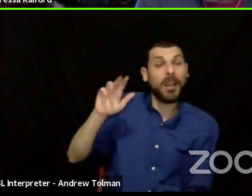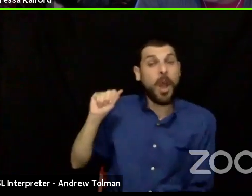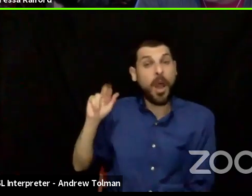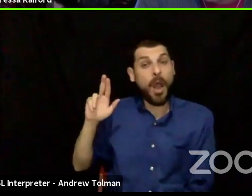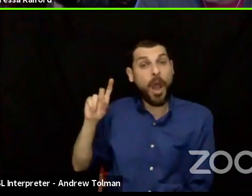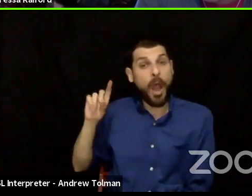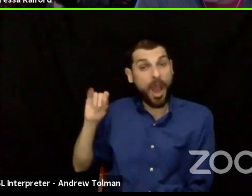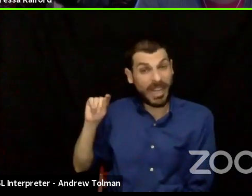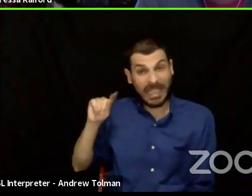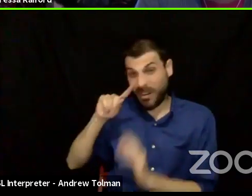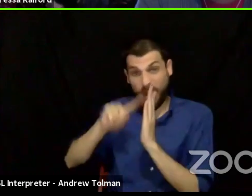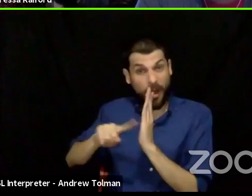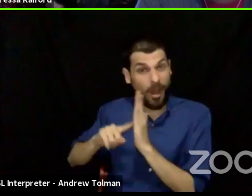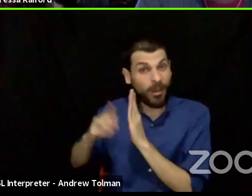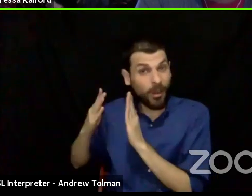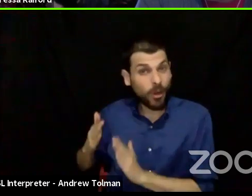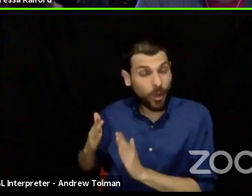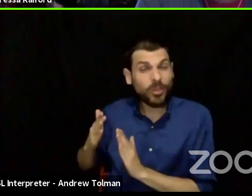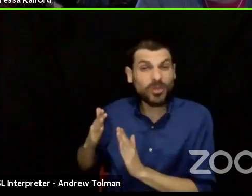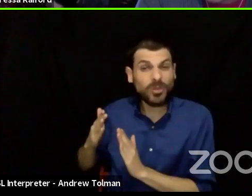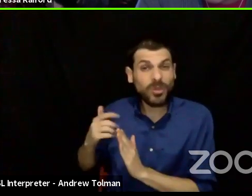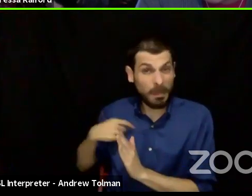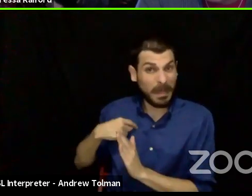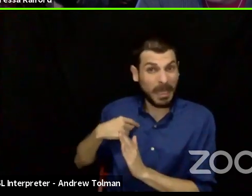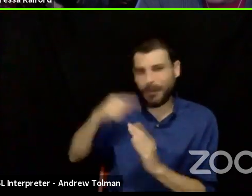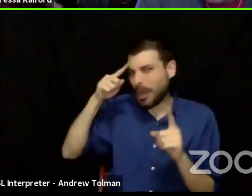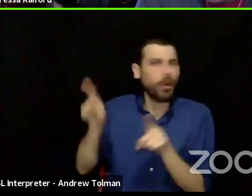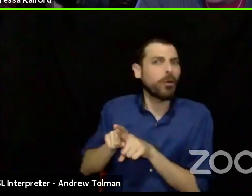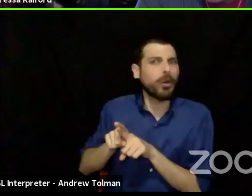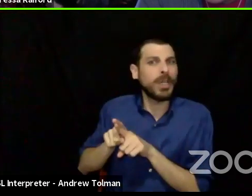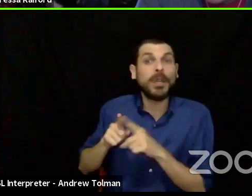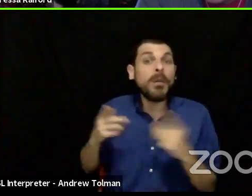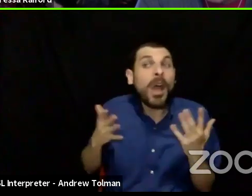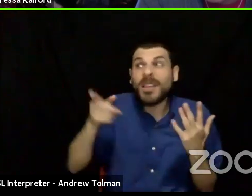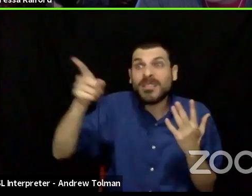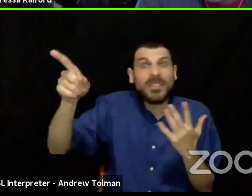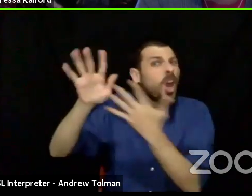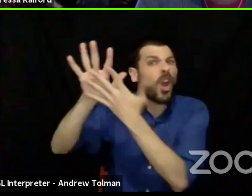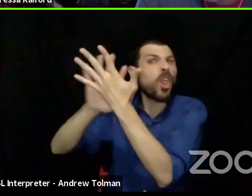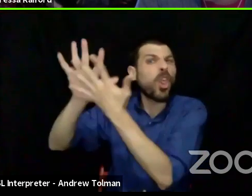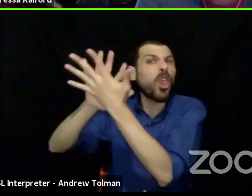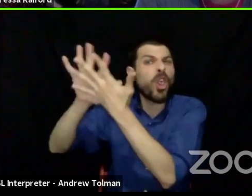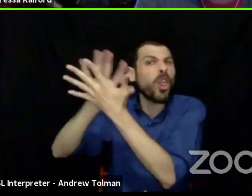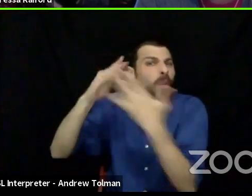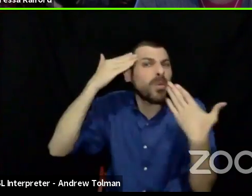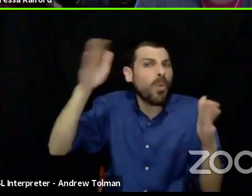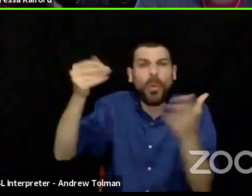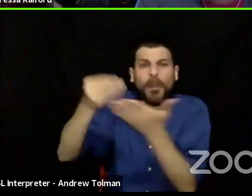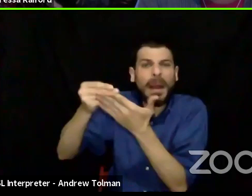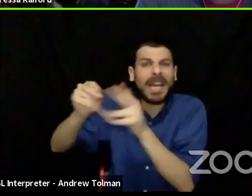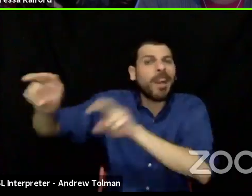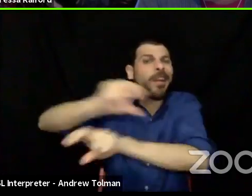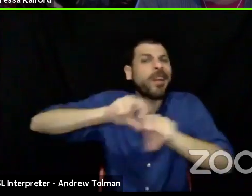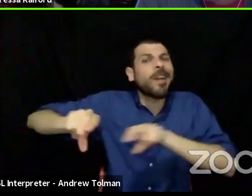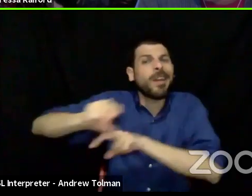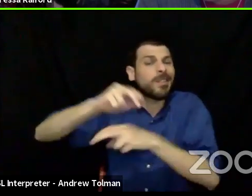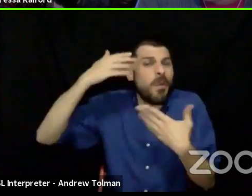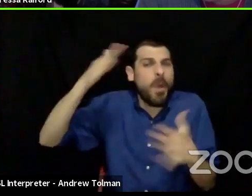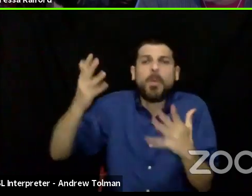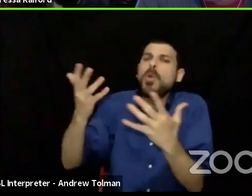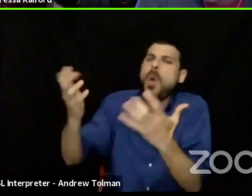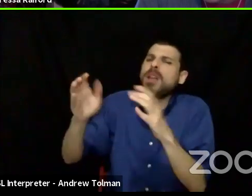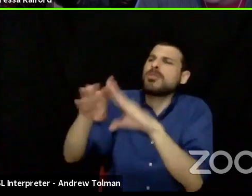office so that we can actually see what we're planning. Because I don't believe that it's going to be a fair outcome for